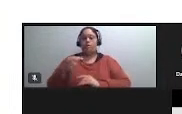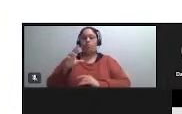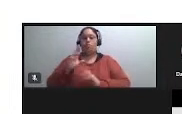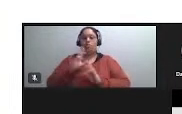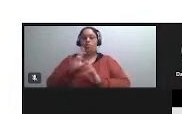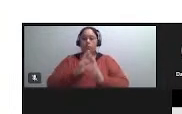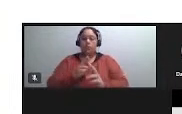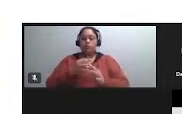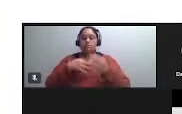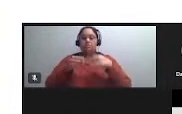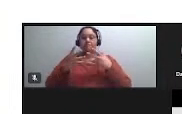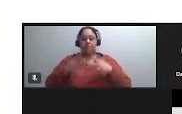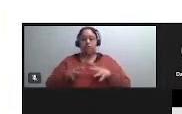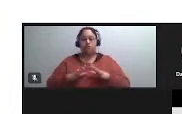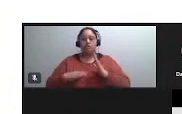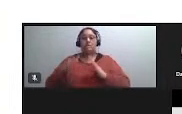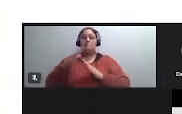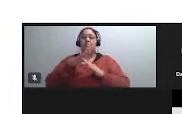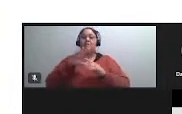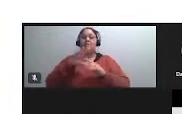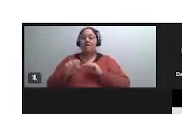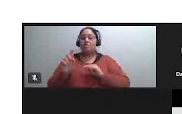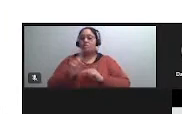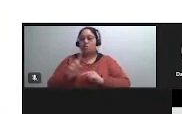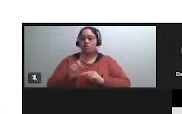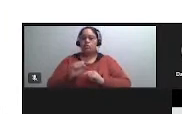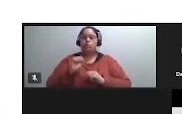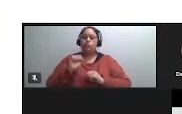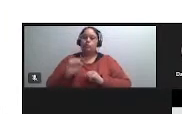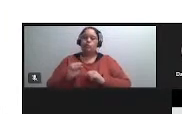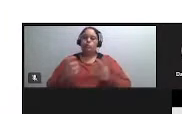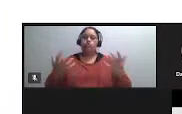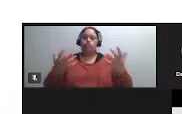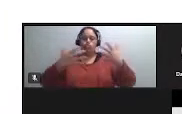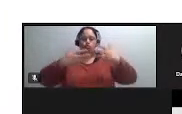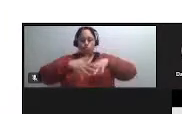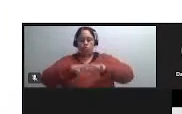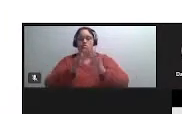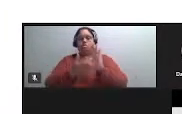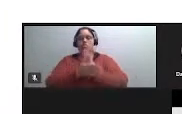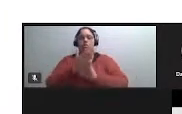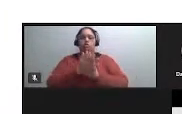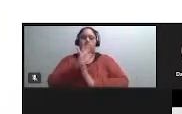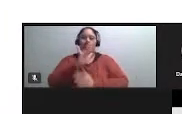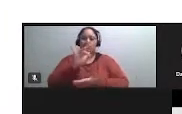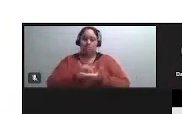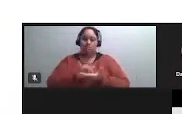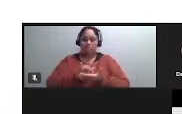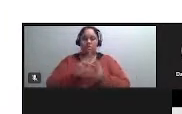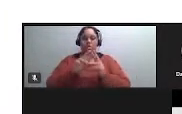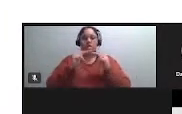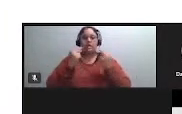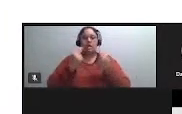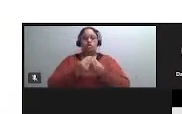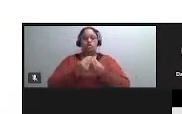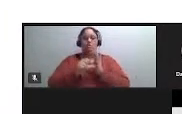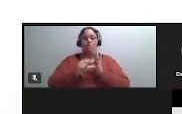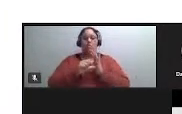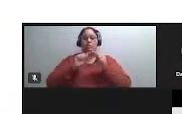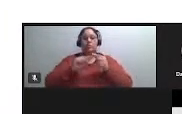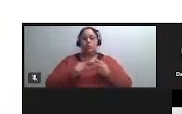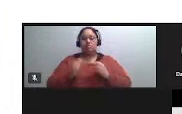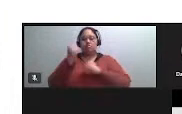report, that the main finding was with regard to the Joint Operations Centre. The National Key Points